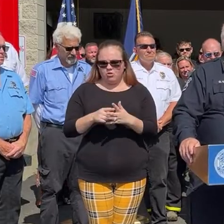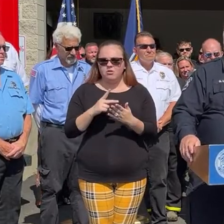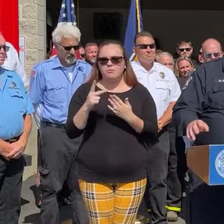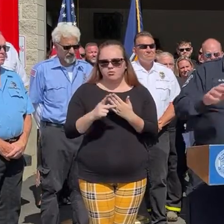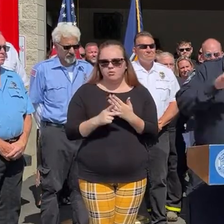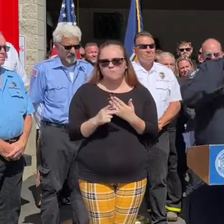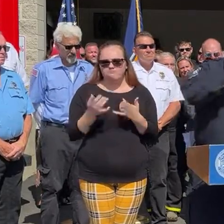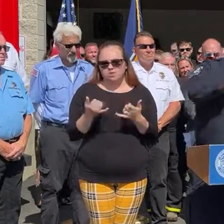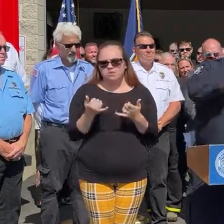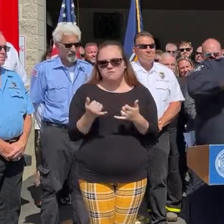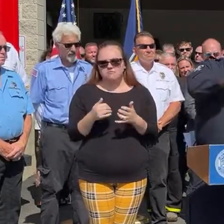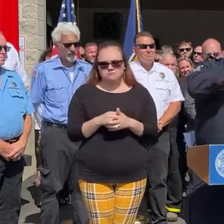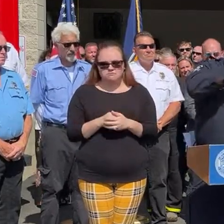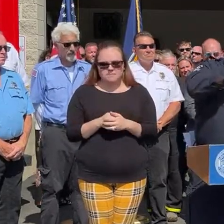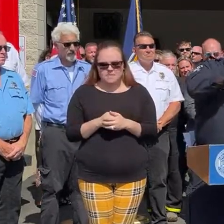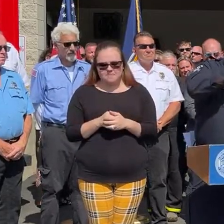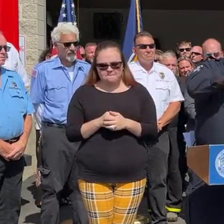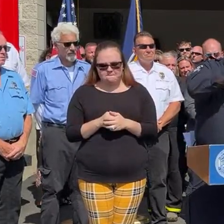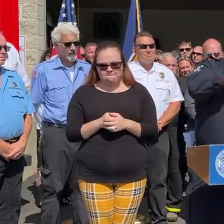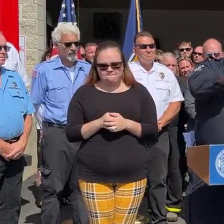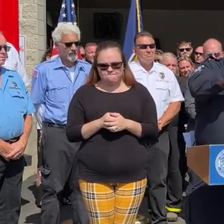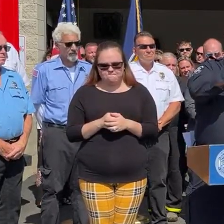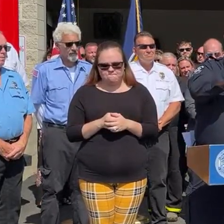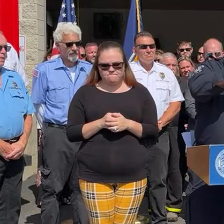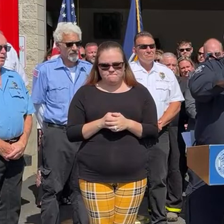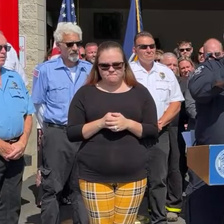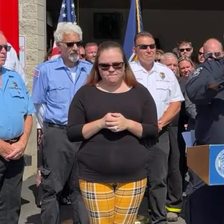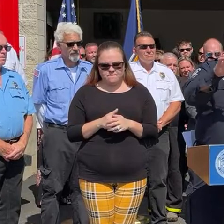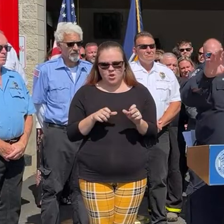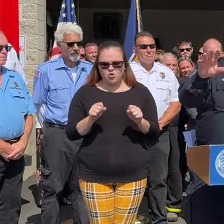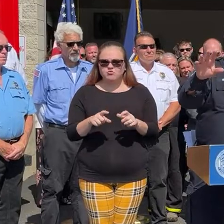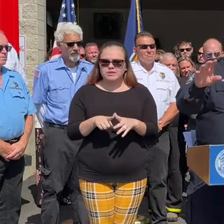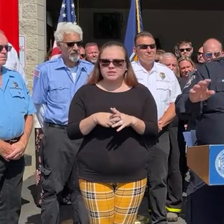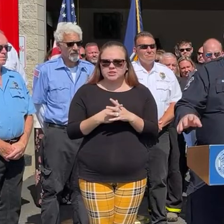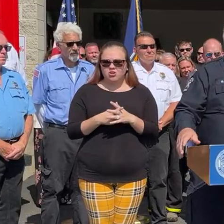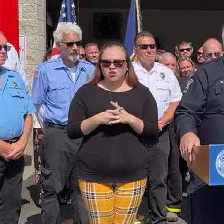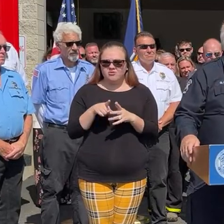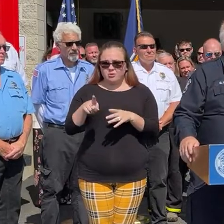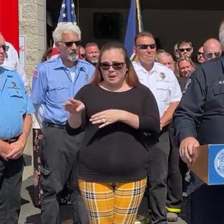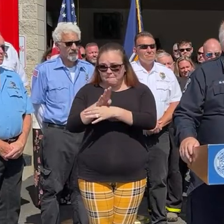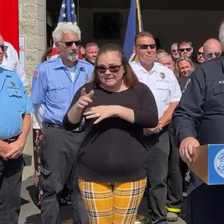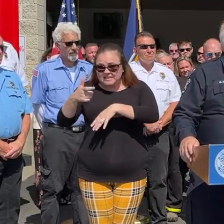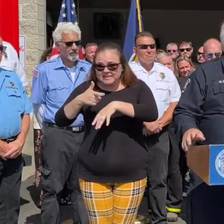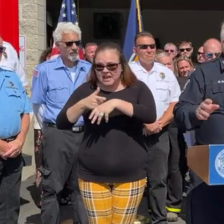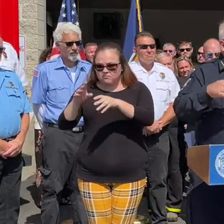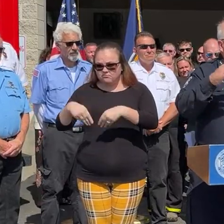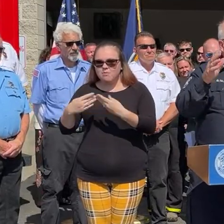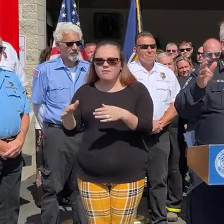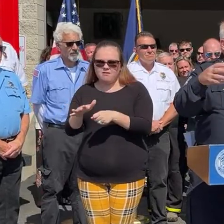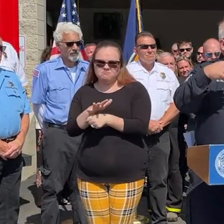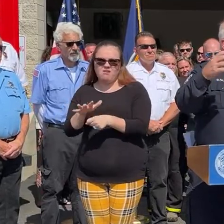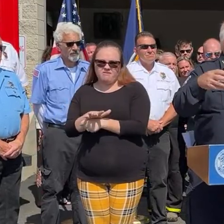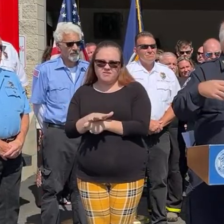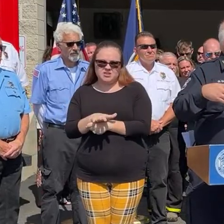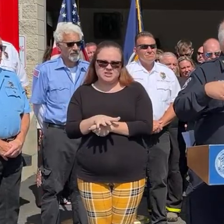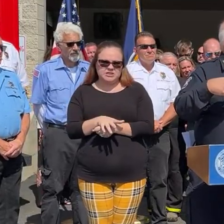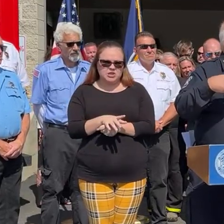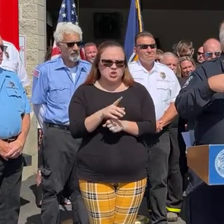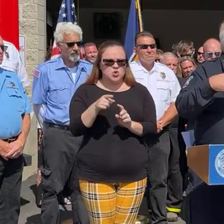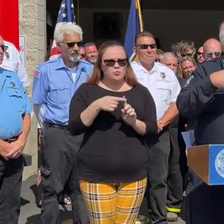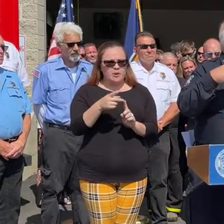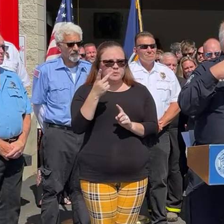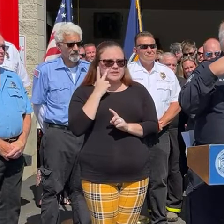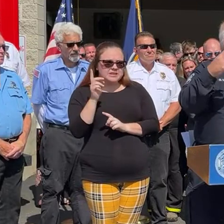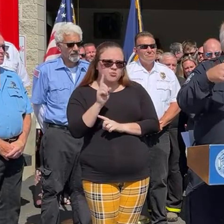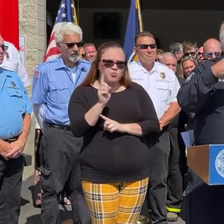program and start applying peak time coverage throughout the week. And then once we see where the call volume